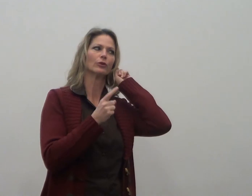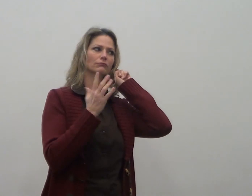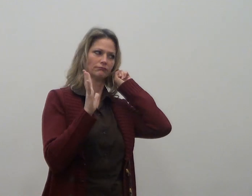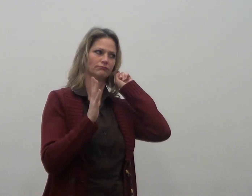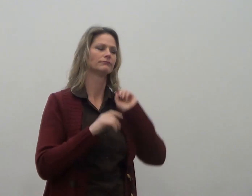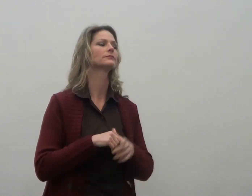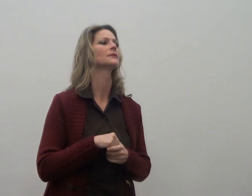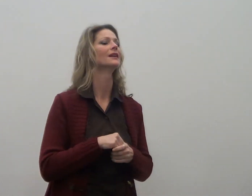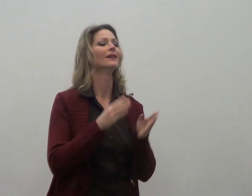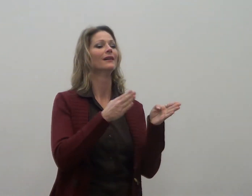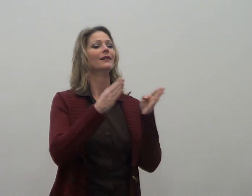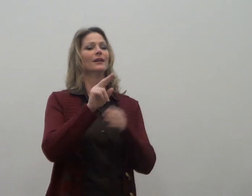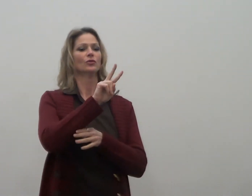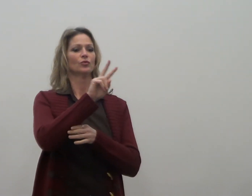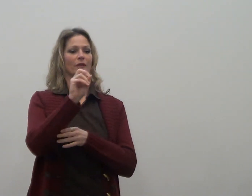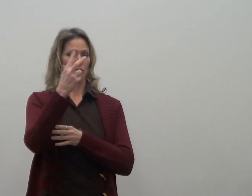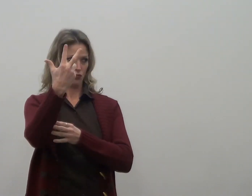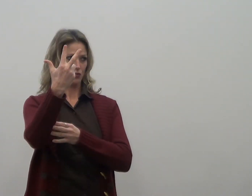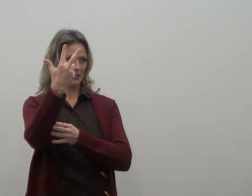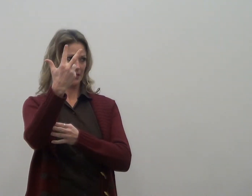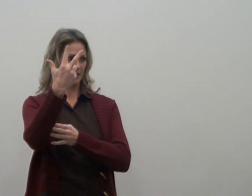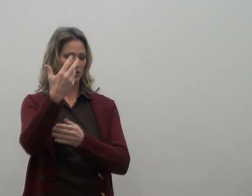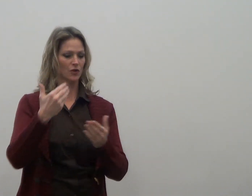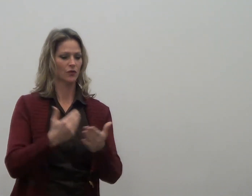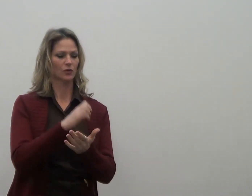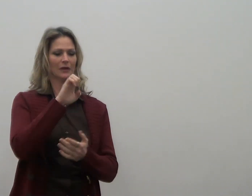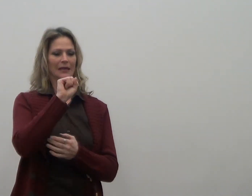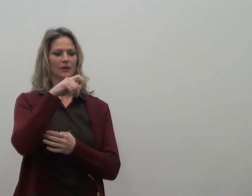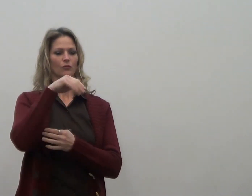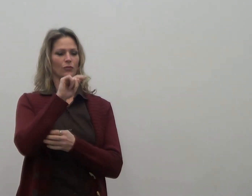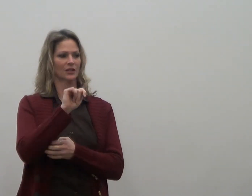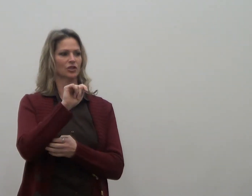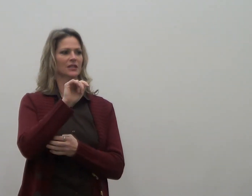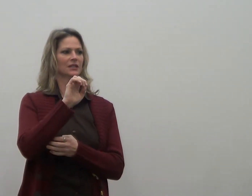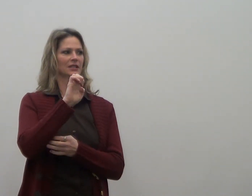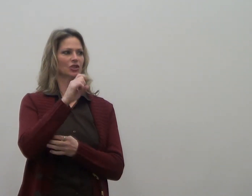And then by 2003, the new ES Print 3G was